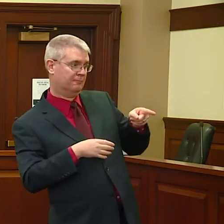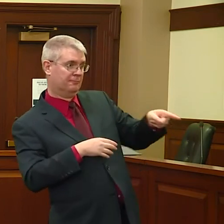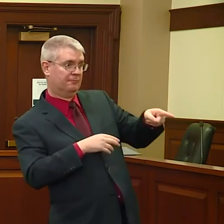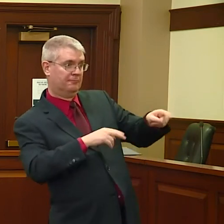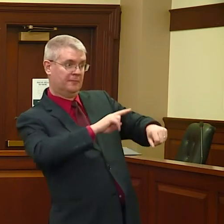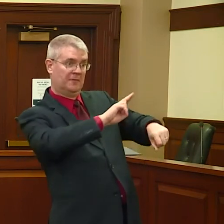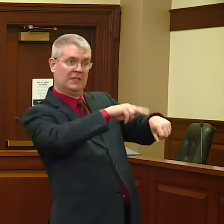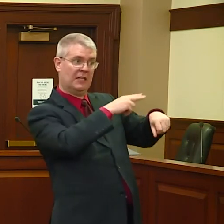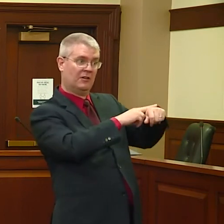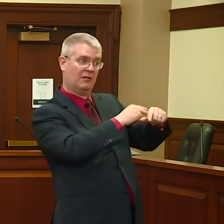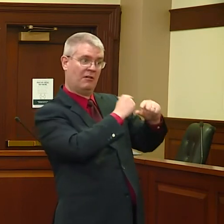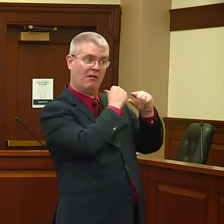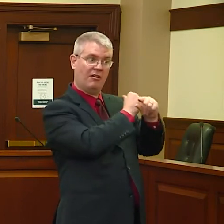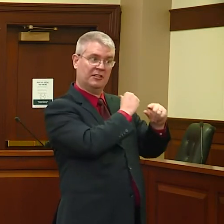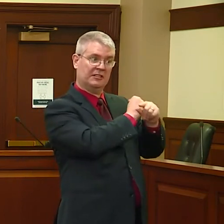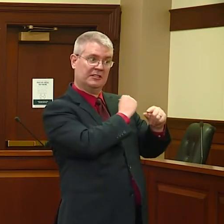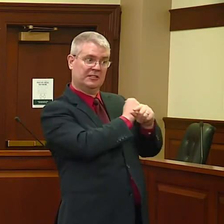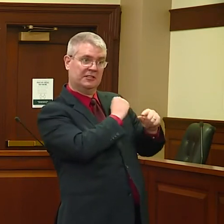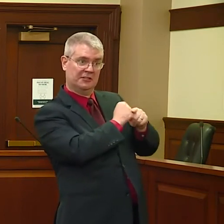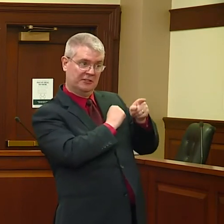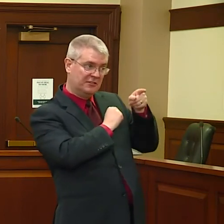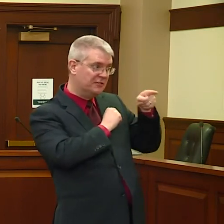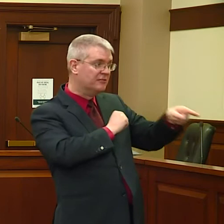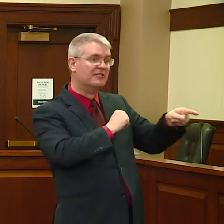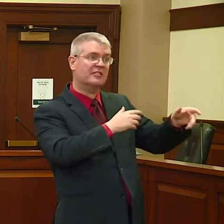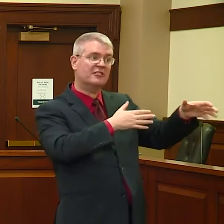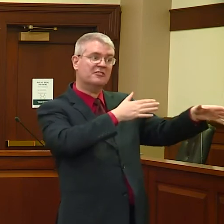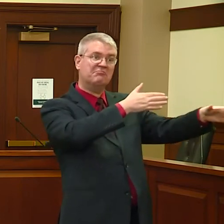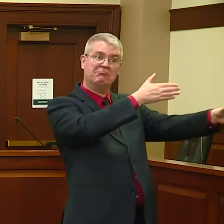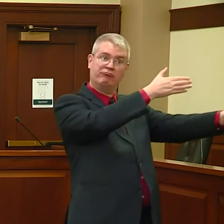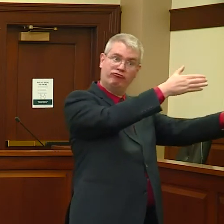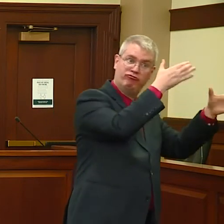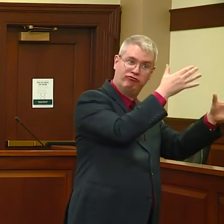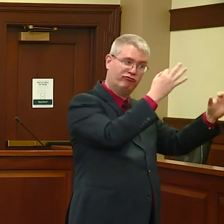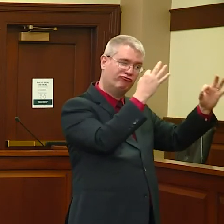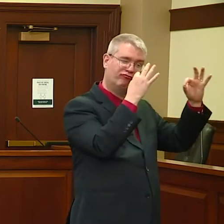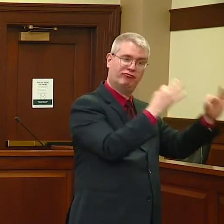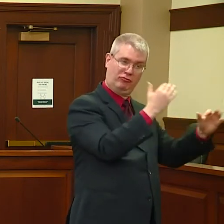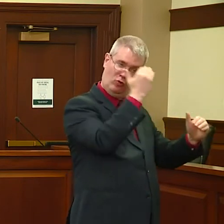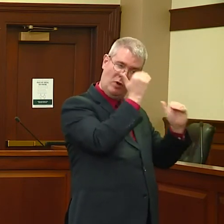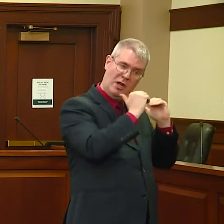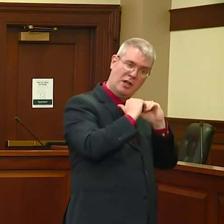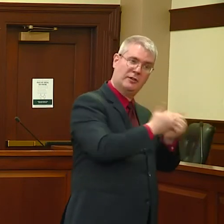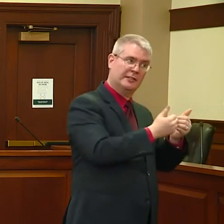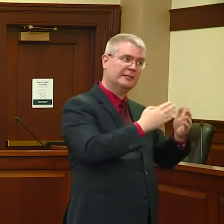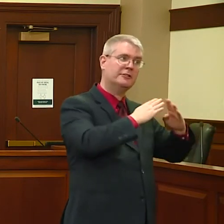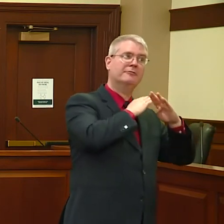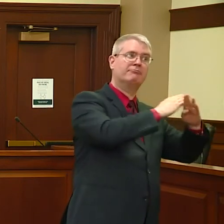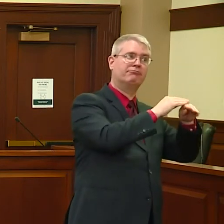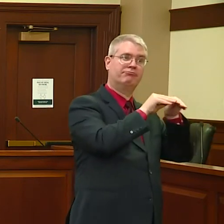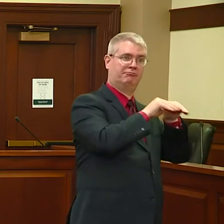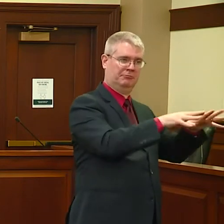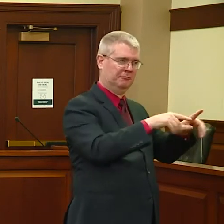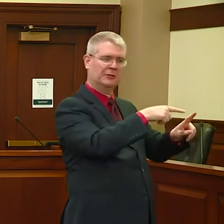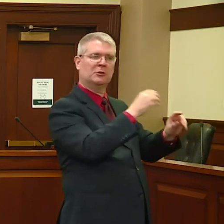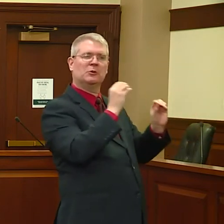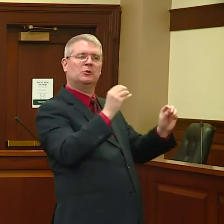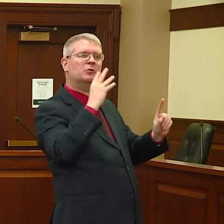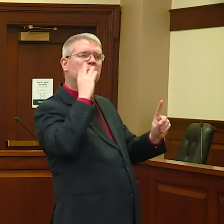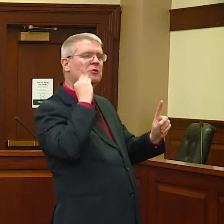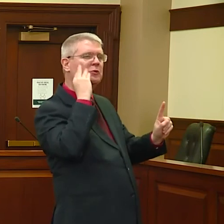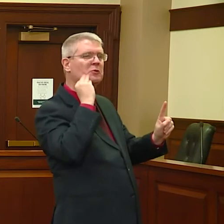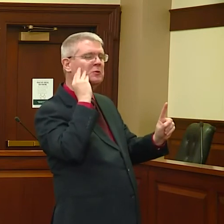But the National Guard is backup for a lot of other issues. Some of our National Guard is deployed in